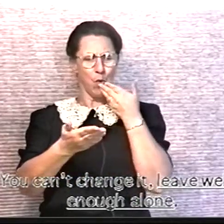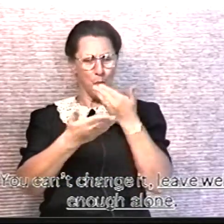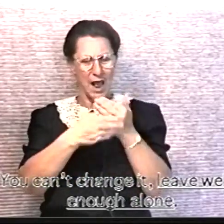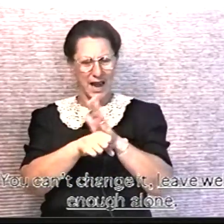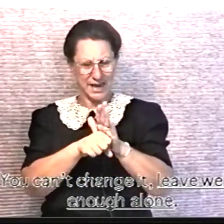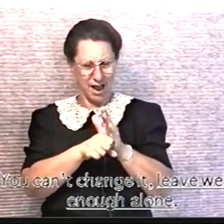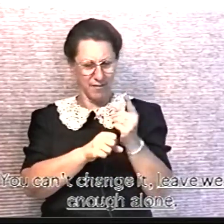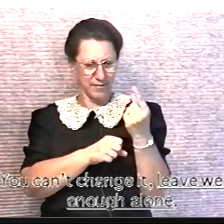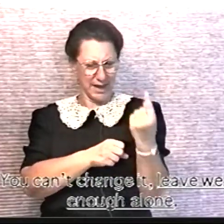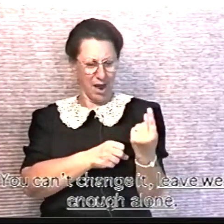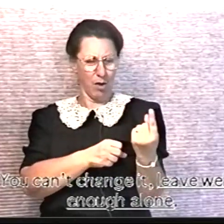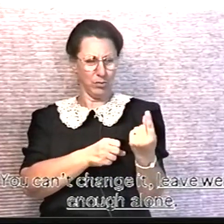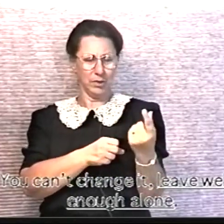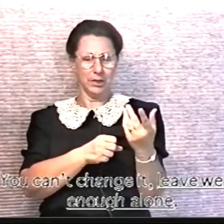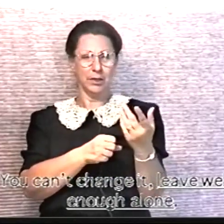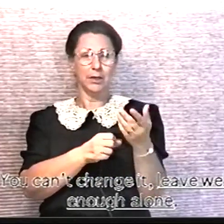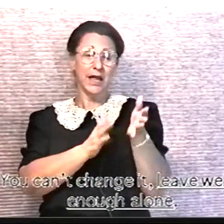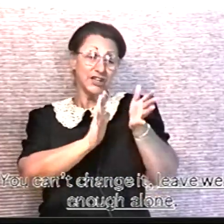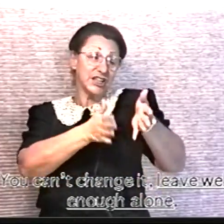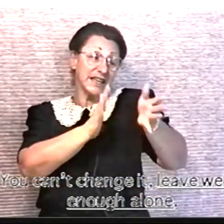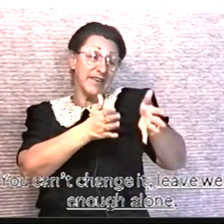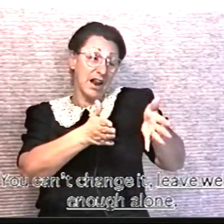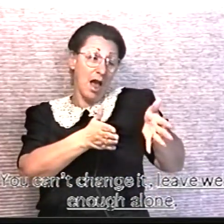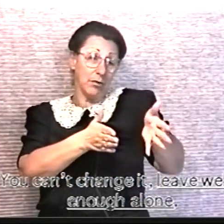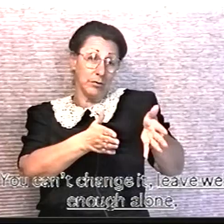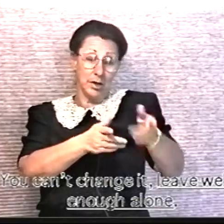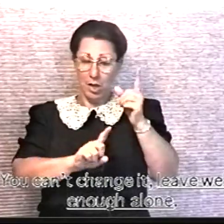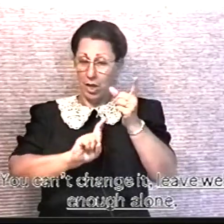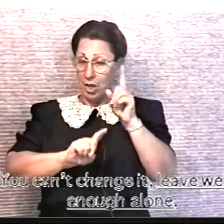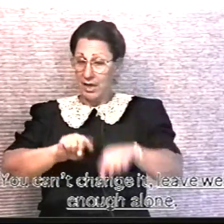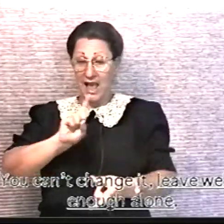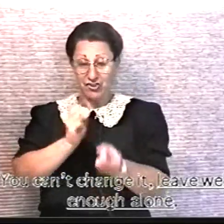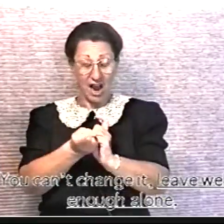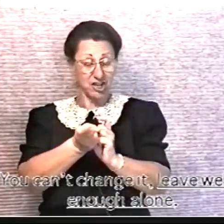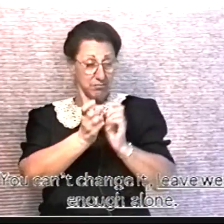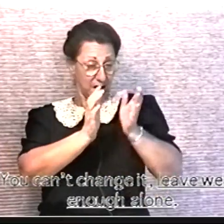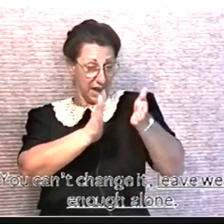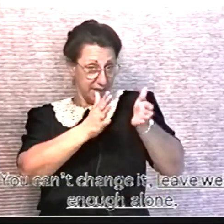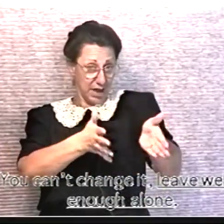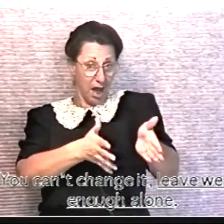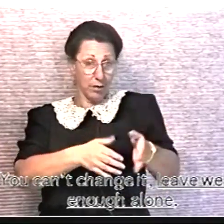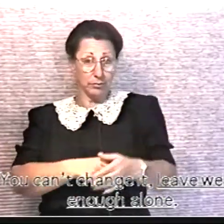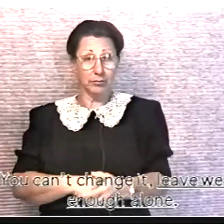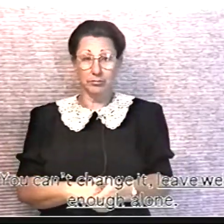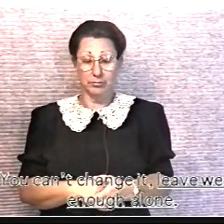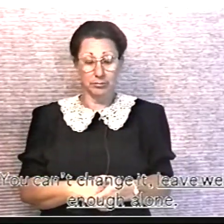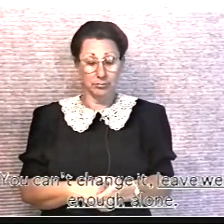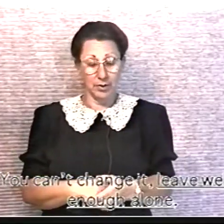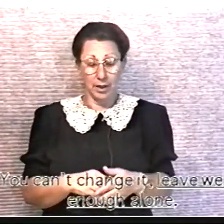Well enough alone. Just leave it alone. Can't change it? Leave it alone.